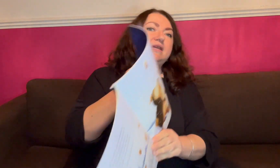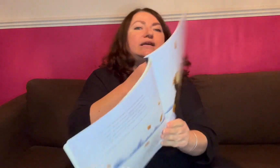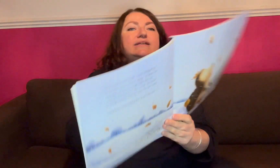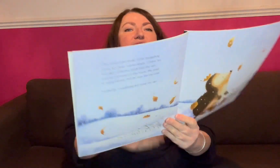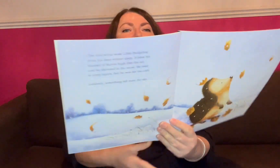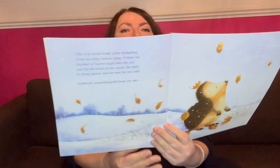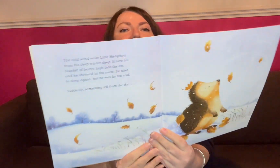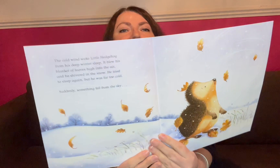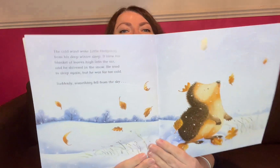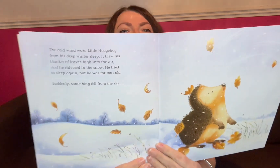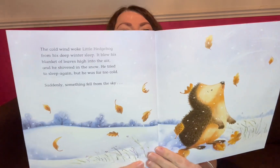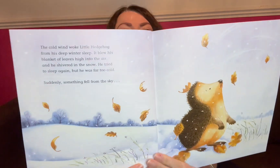Here's the first page.